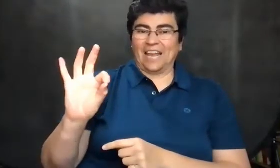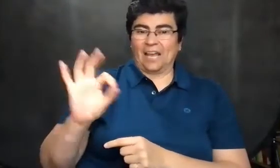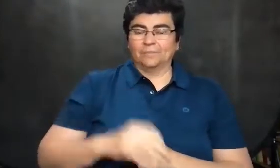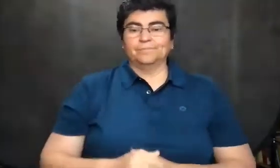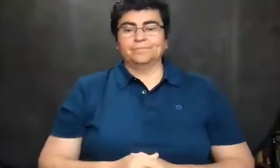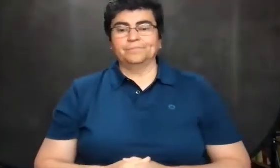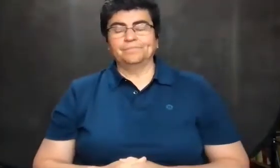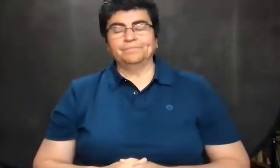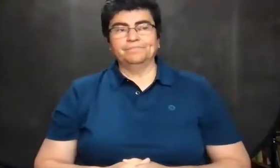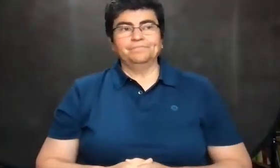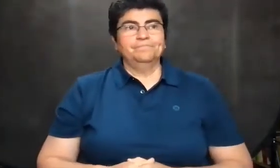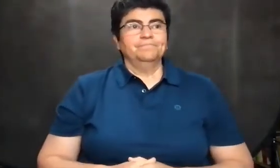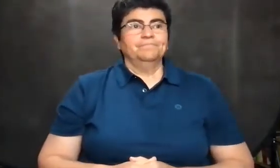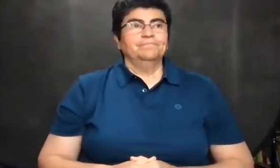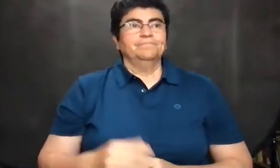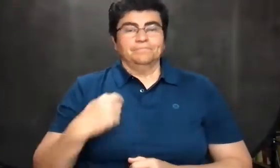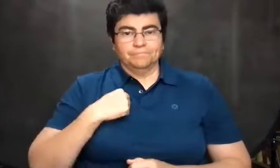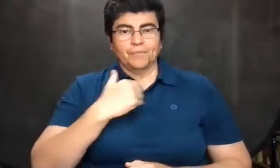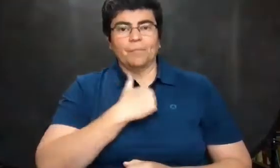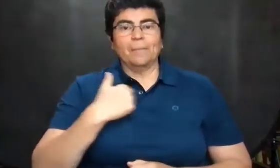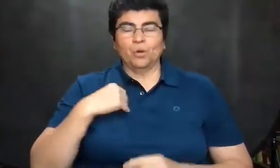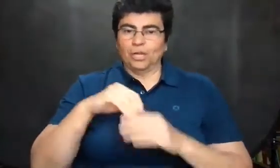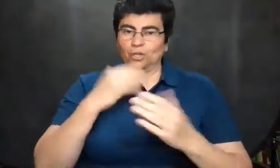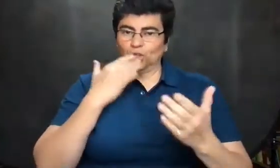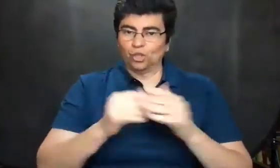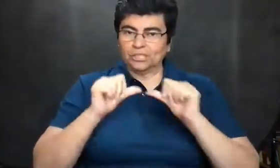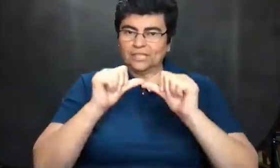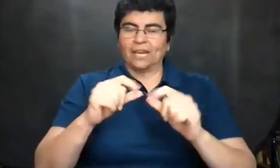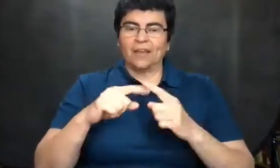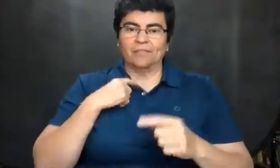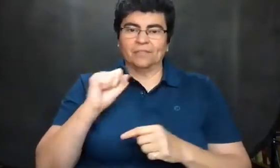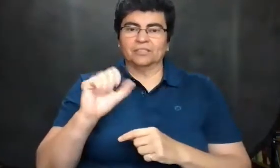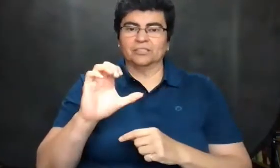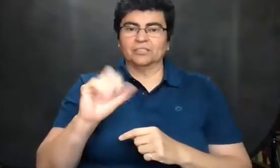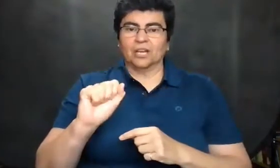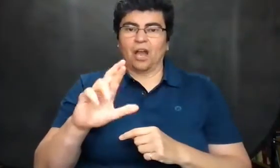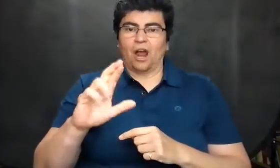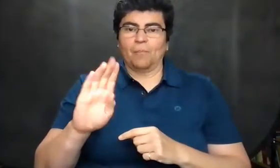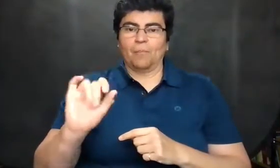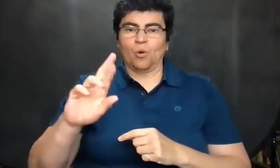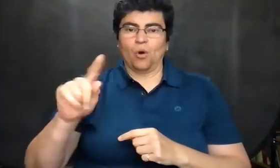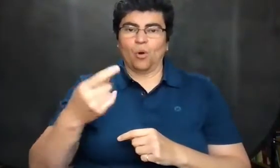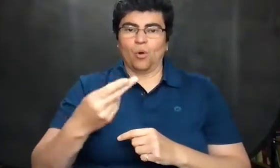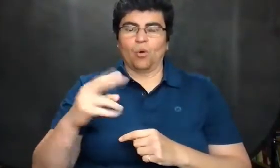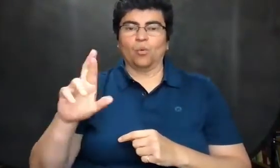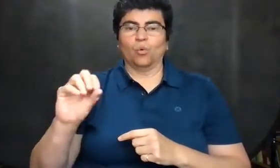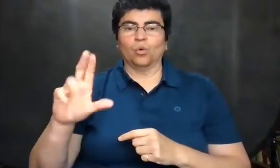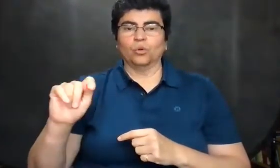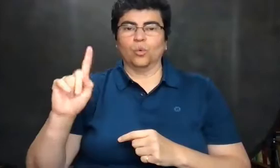And I'm a member in good standing of the Scarborough Route 1 group. You know, I didn't know what a member in good standing meant